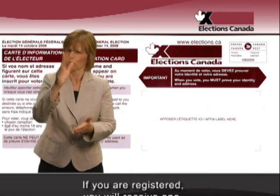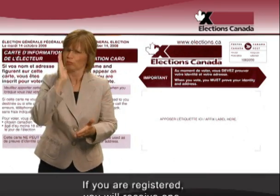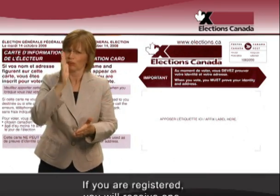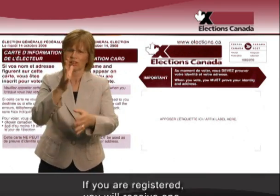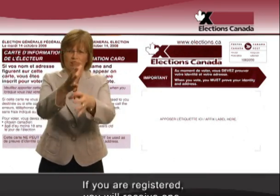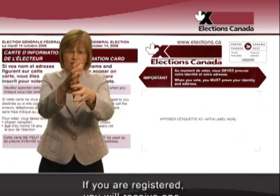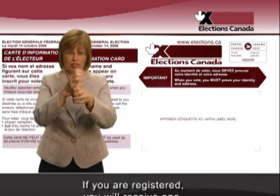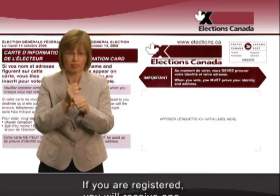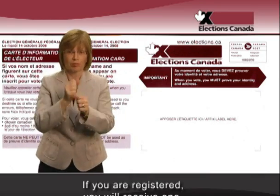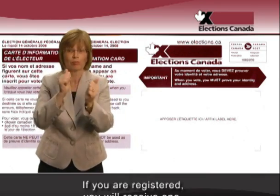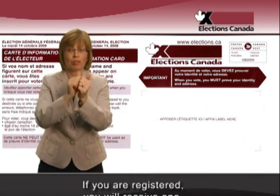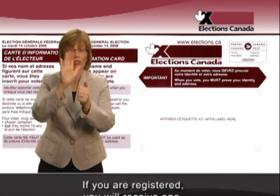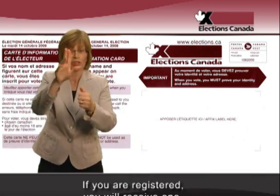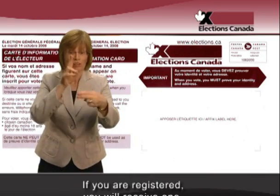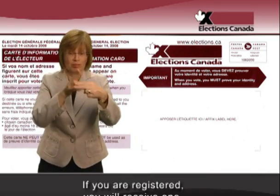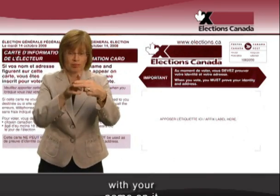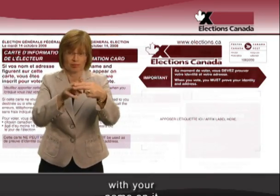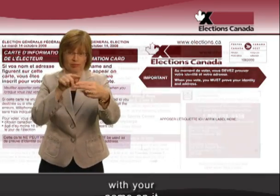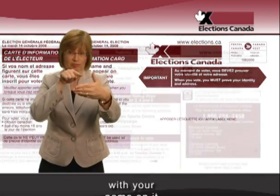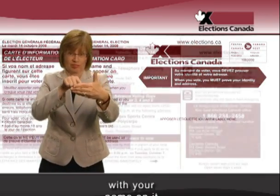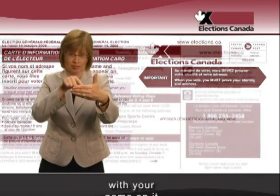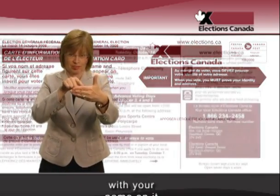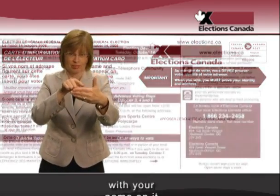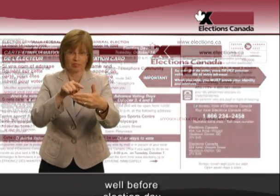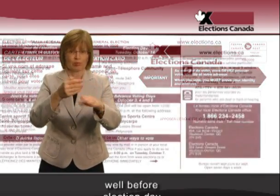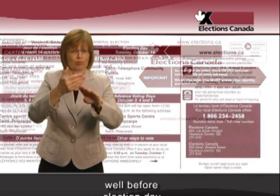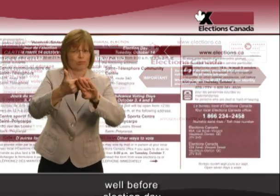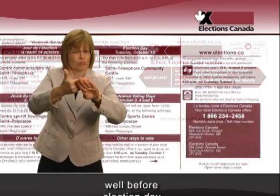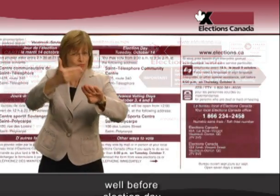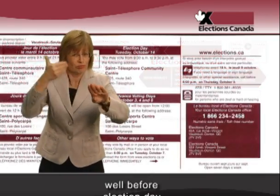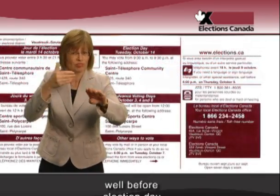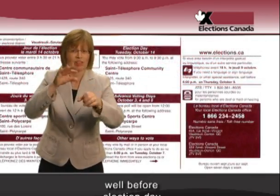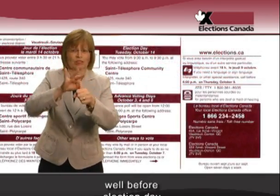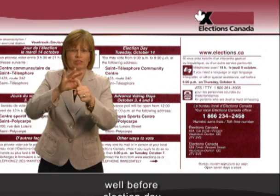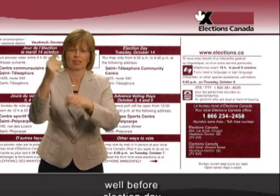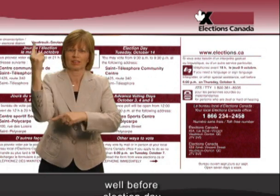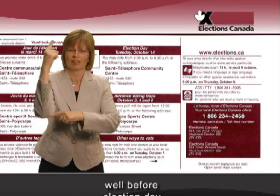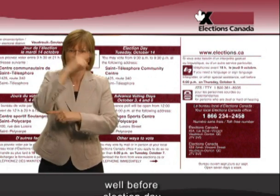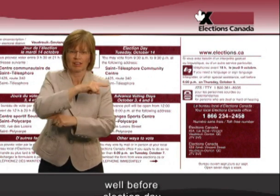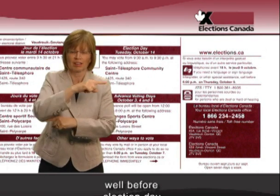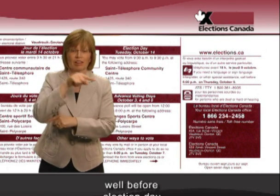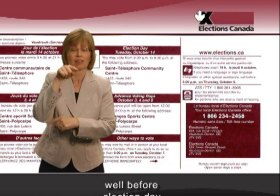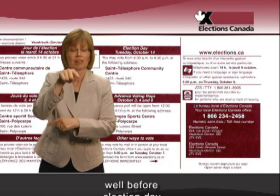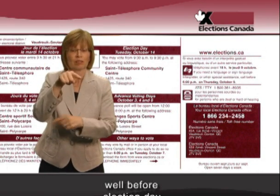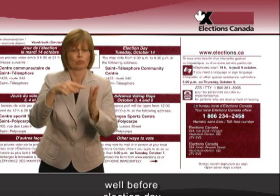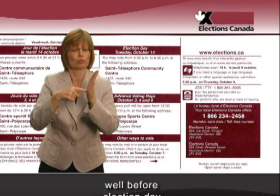If you are registered, you will receive one with your name on it well before Election Day.